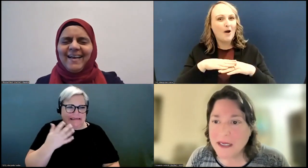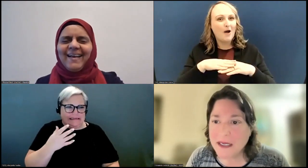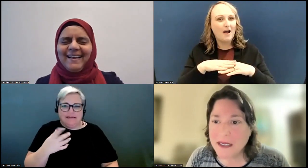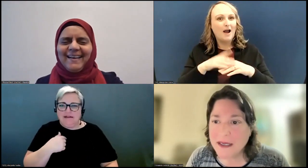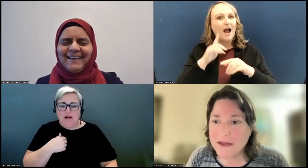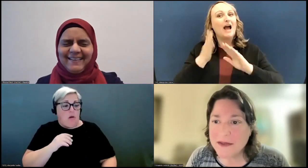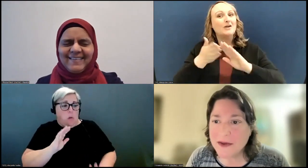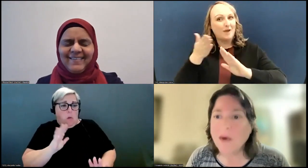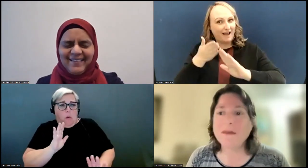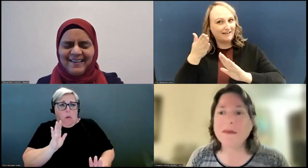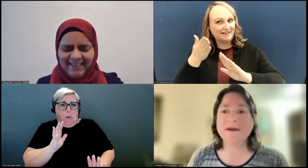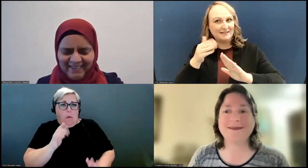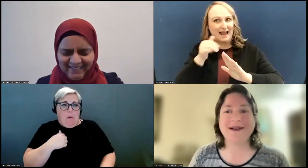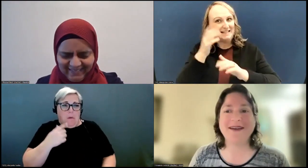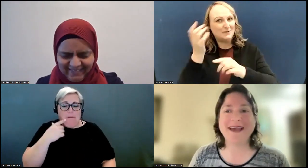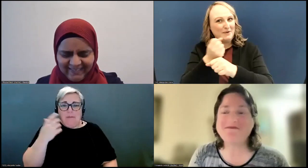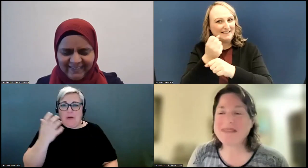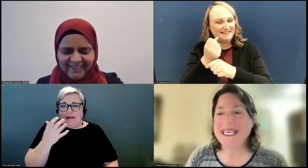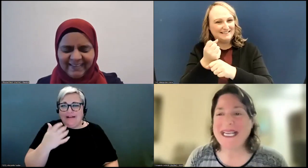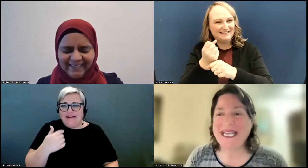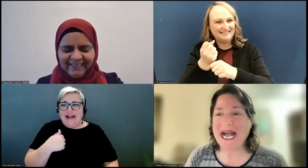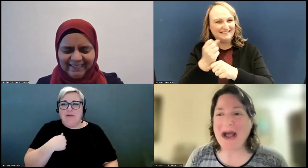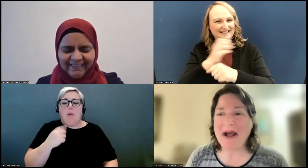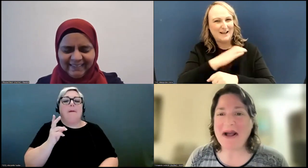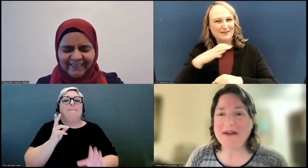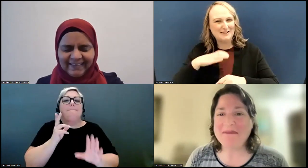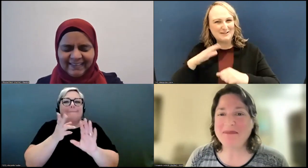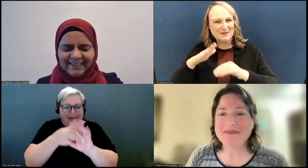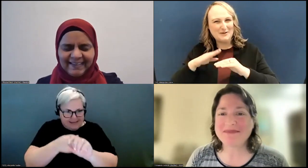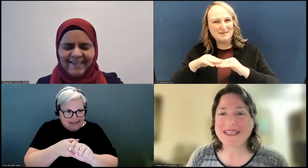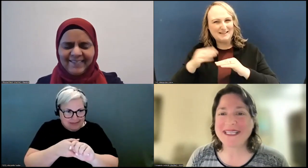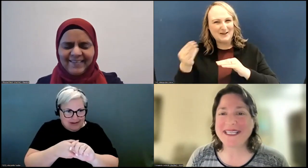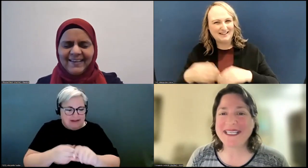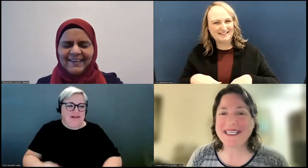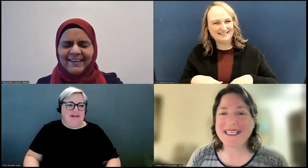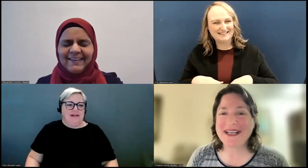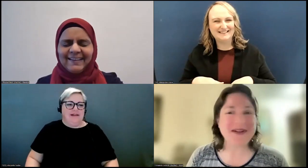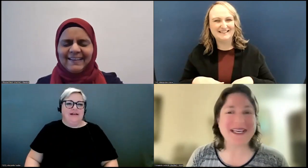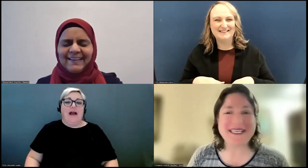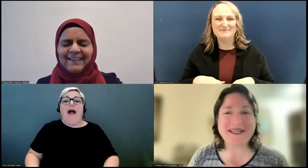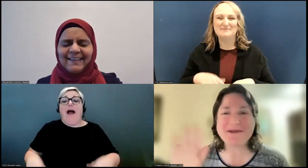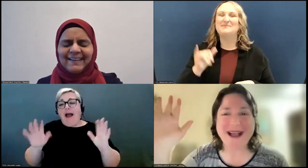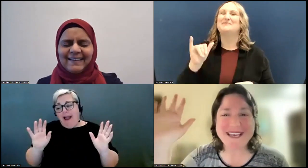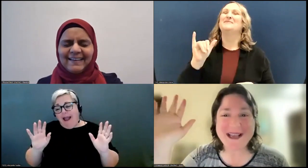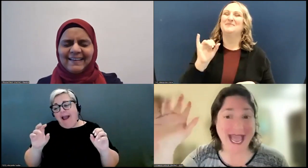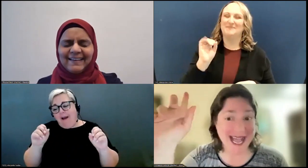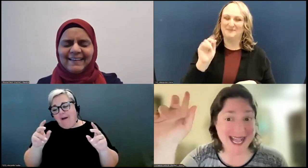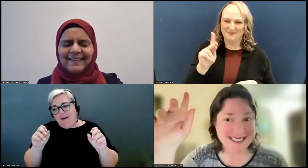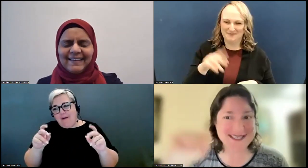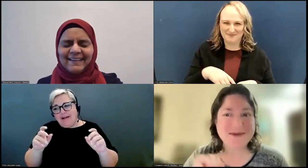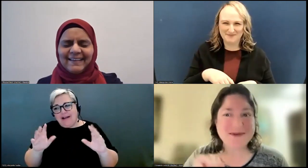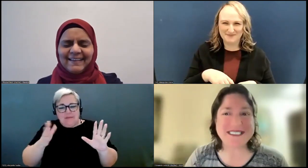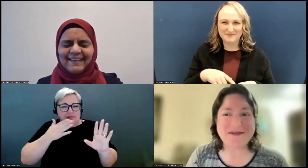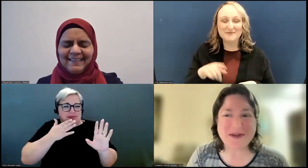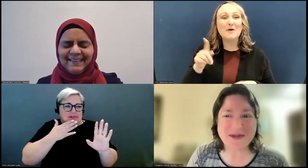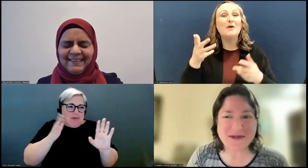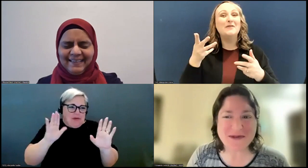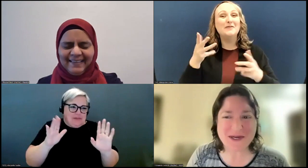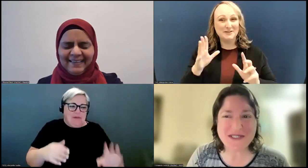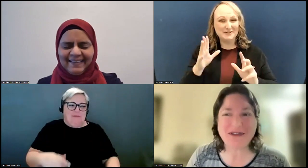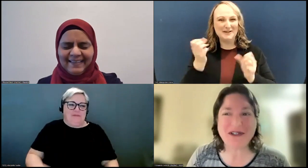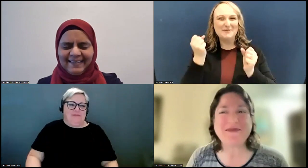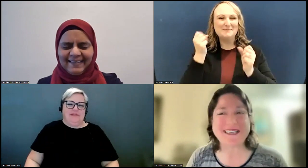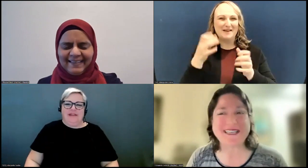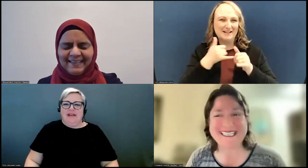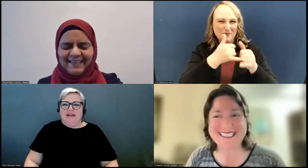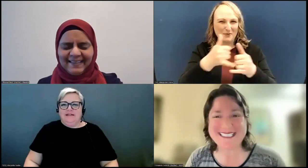ran. Sorry. Oh, okay. All good. All good. Rabia has received numerous